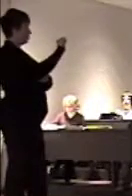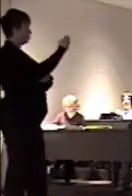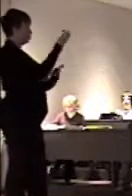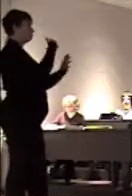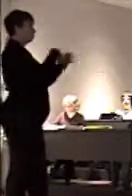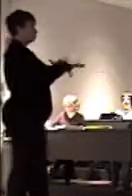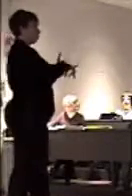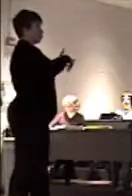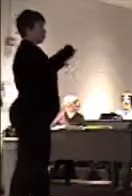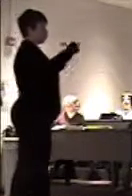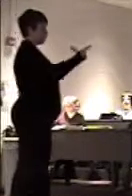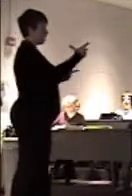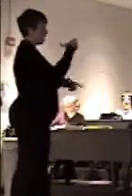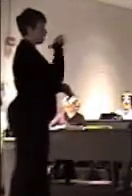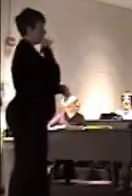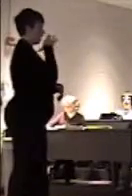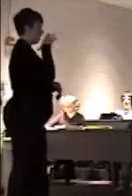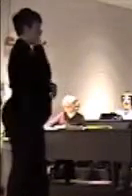grandmaster.